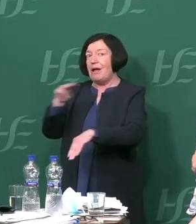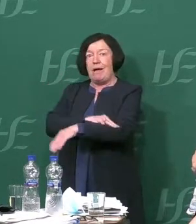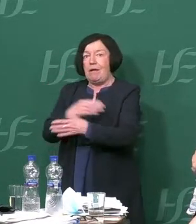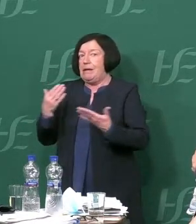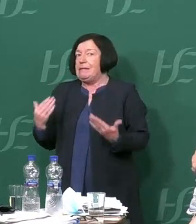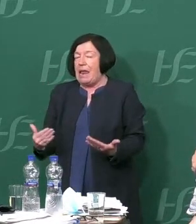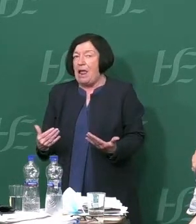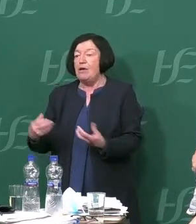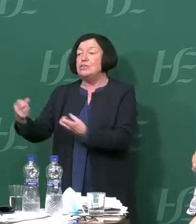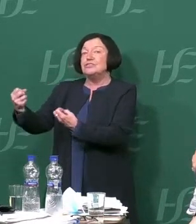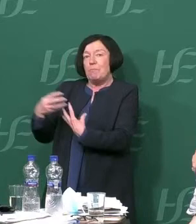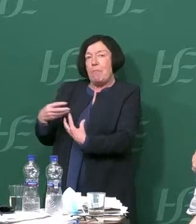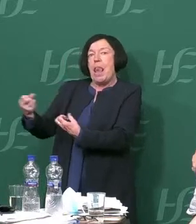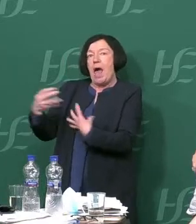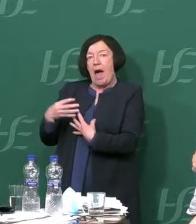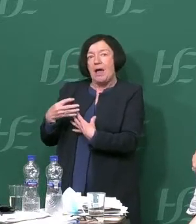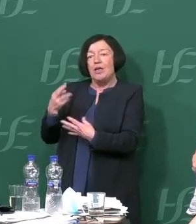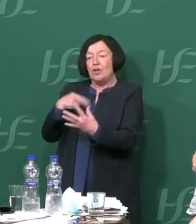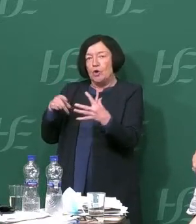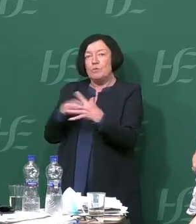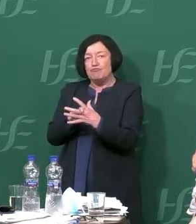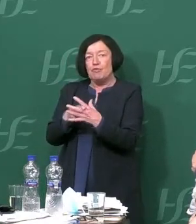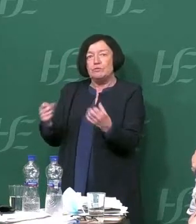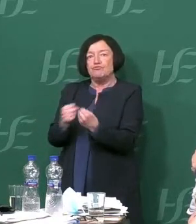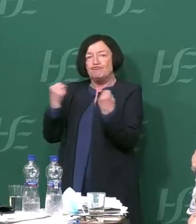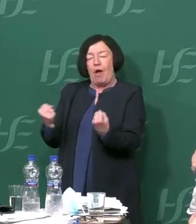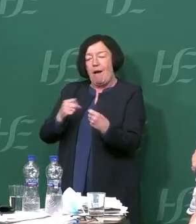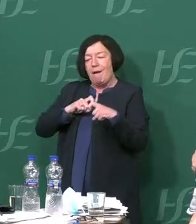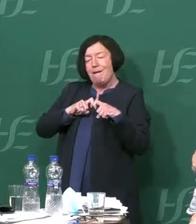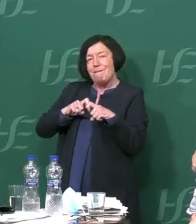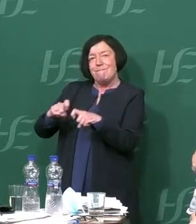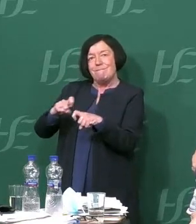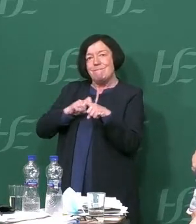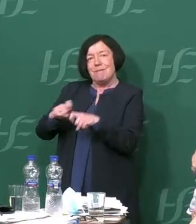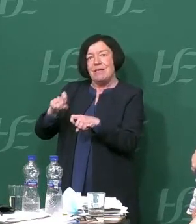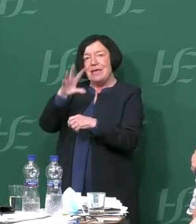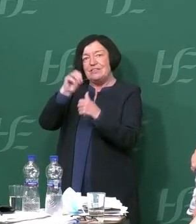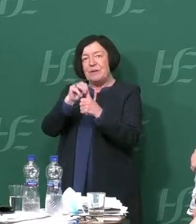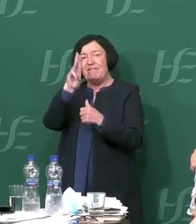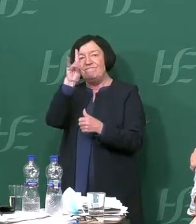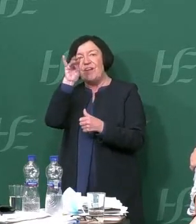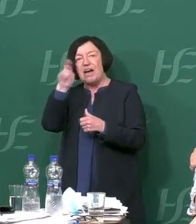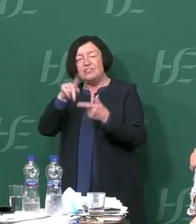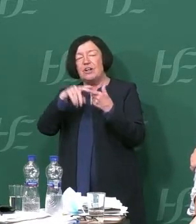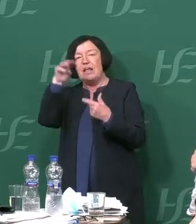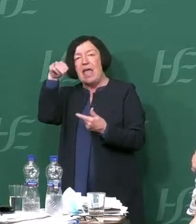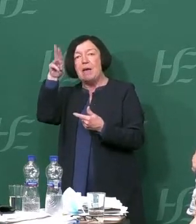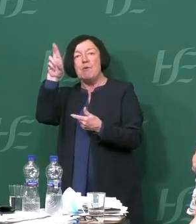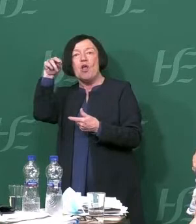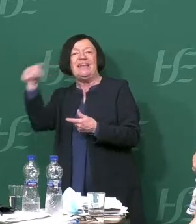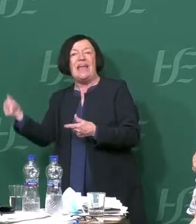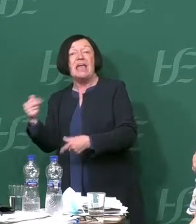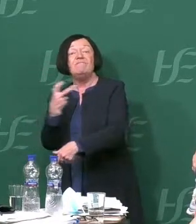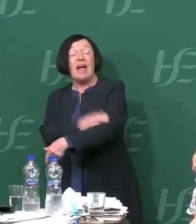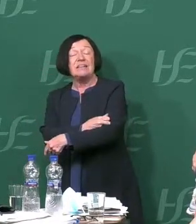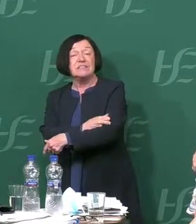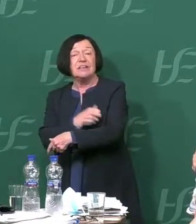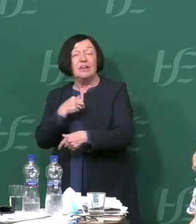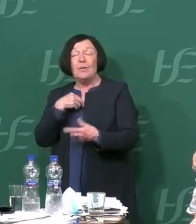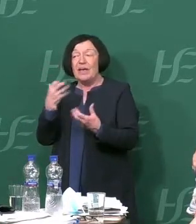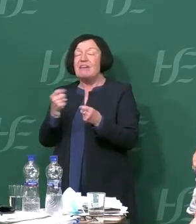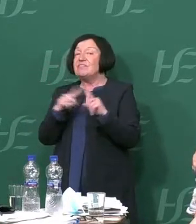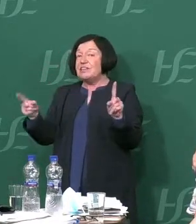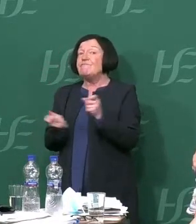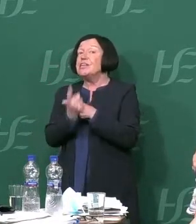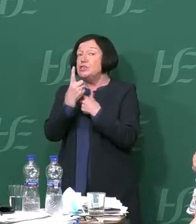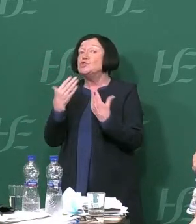now. Supply factor is coming through strong and consistent, particularly from Pfizer and the mRNA vaccines overall. So, you know, we have a different